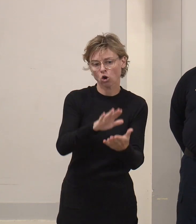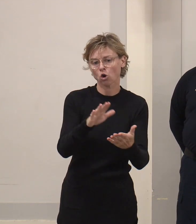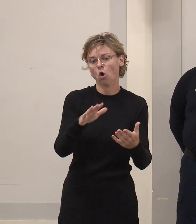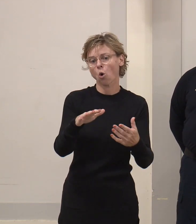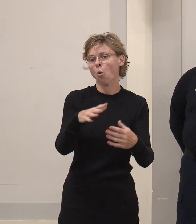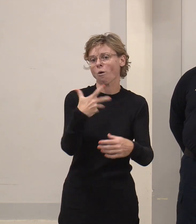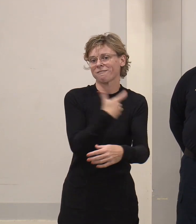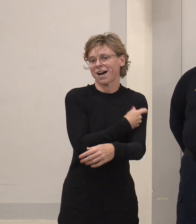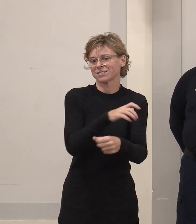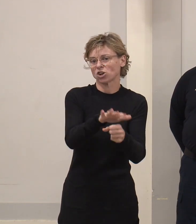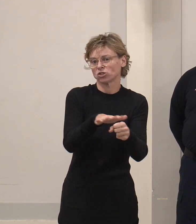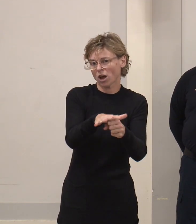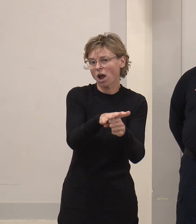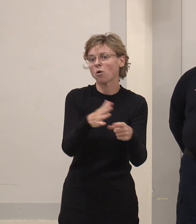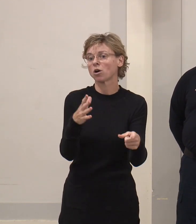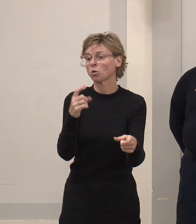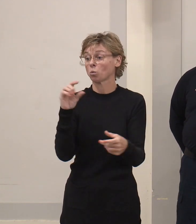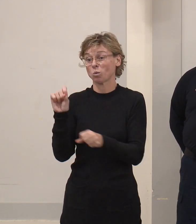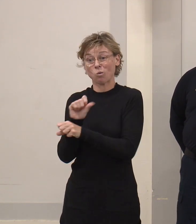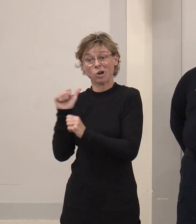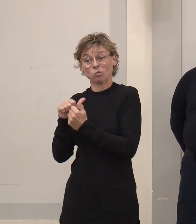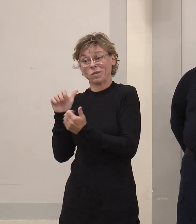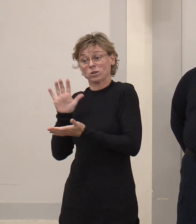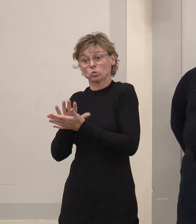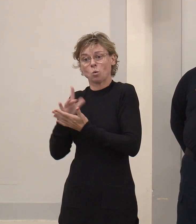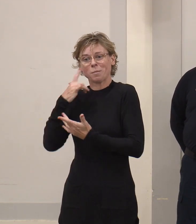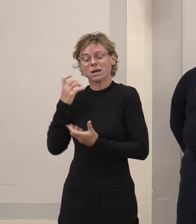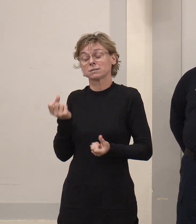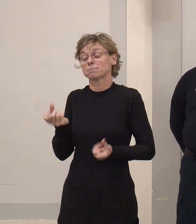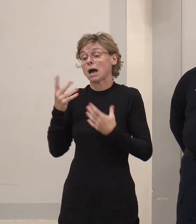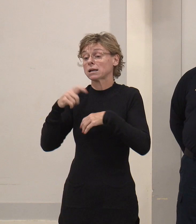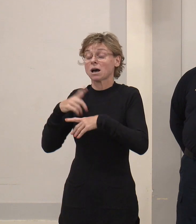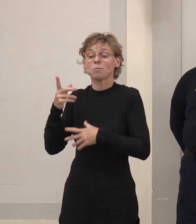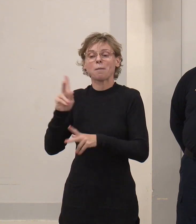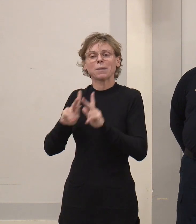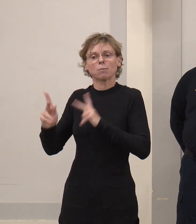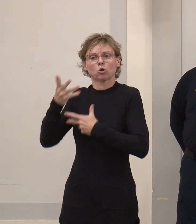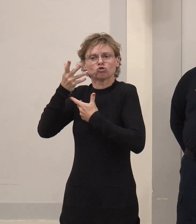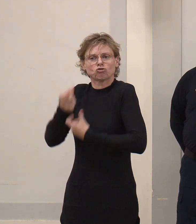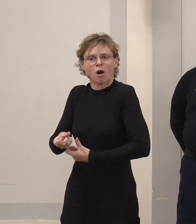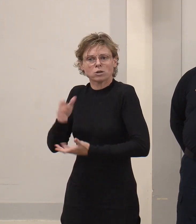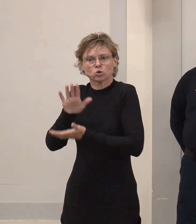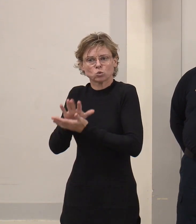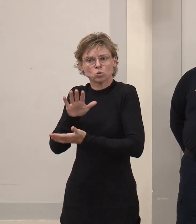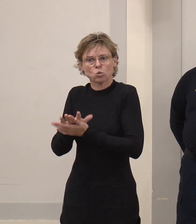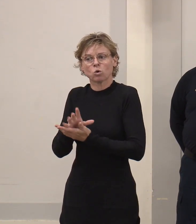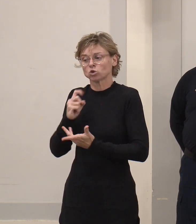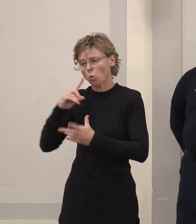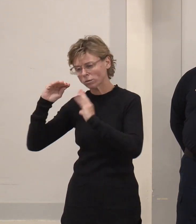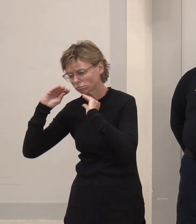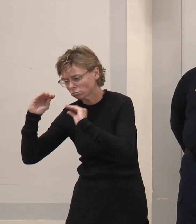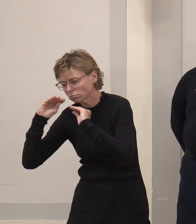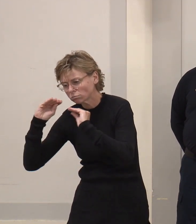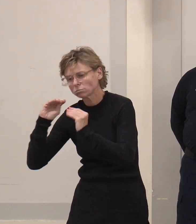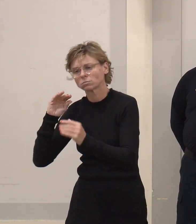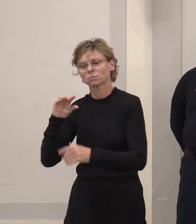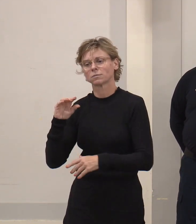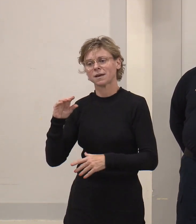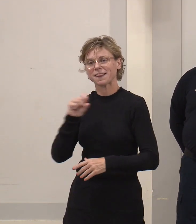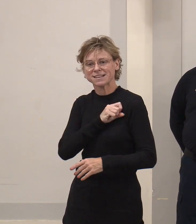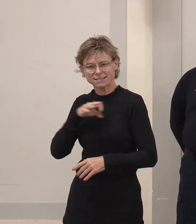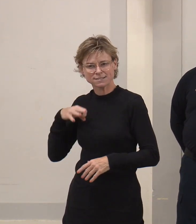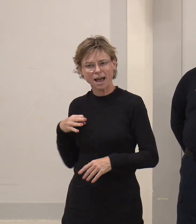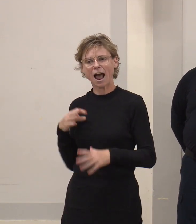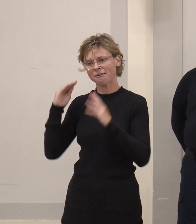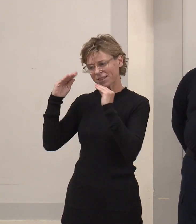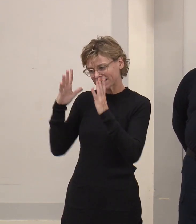with the school partner because we know that schools can often be that trusted messenger. So we've educated teachers and staff in schools so that they can